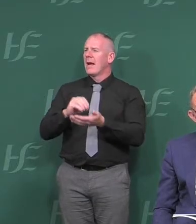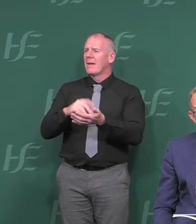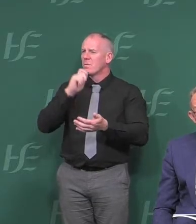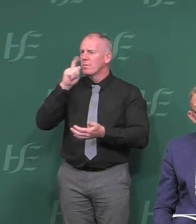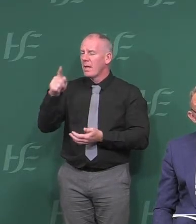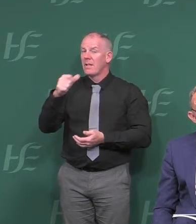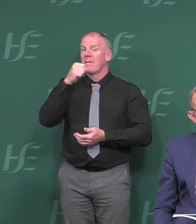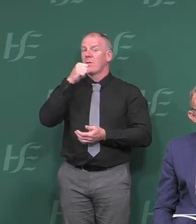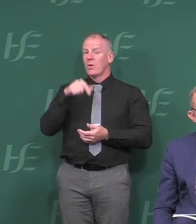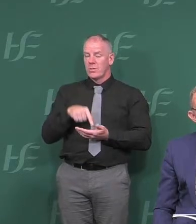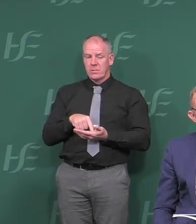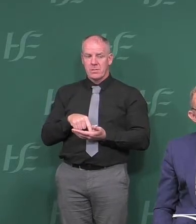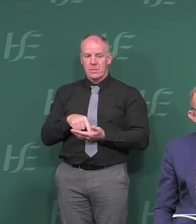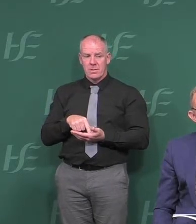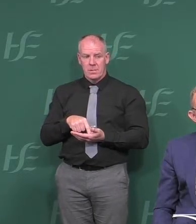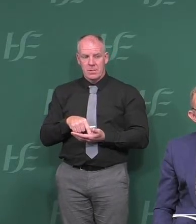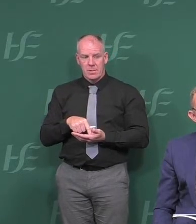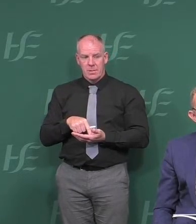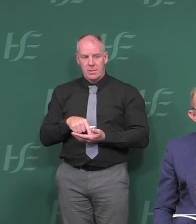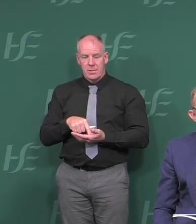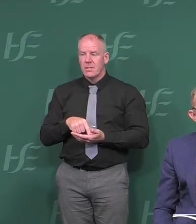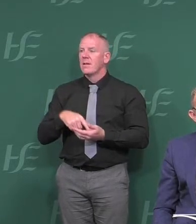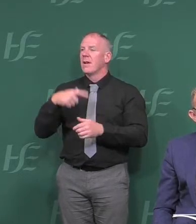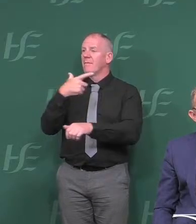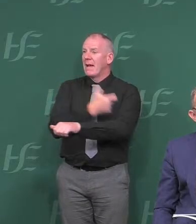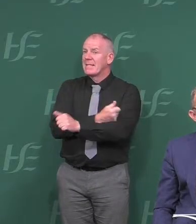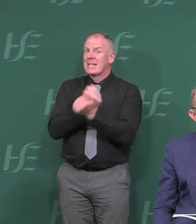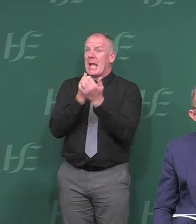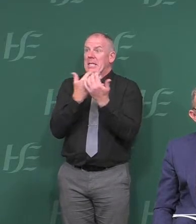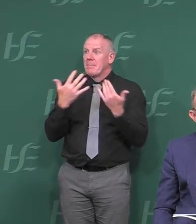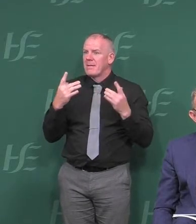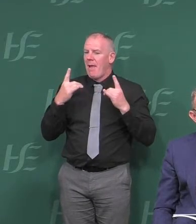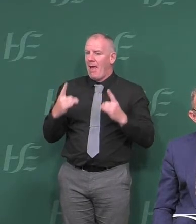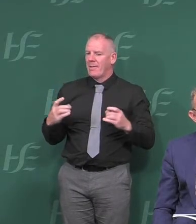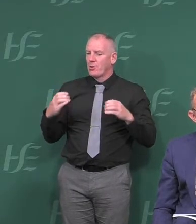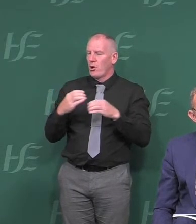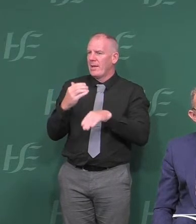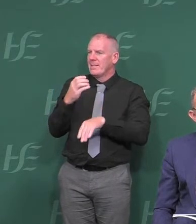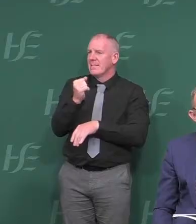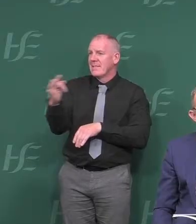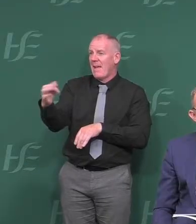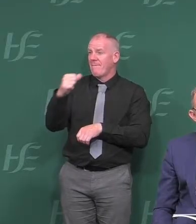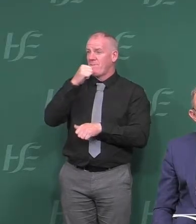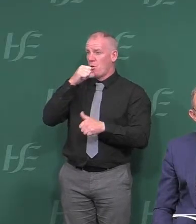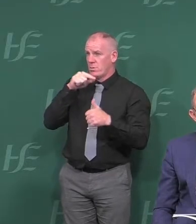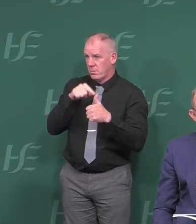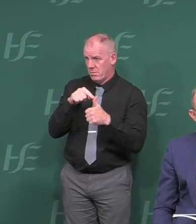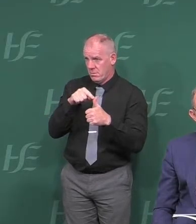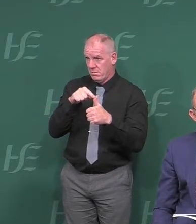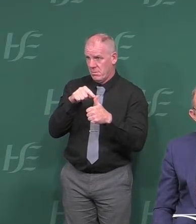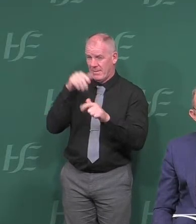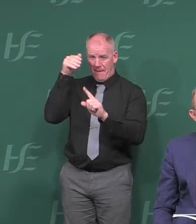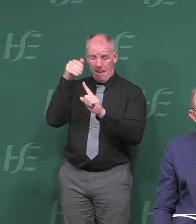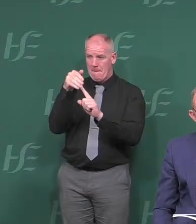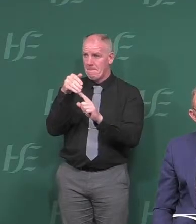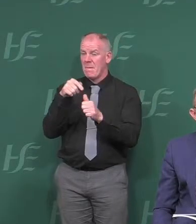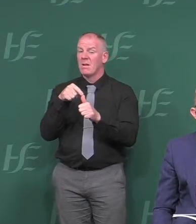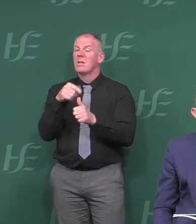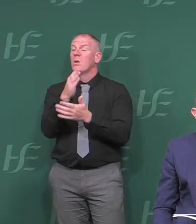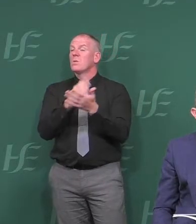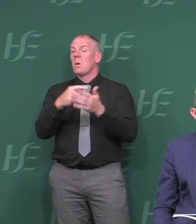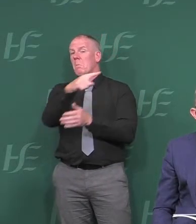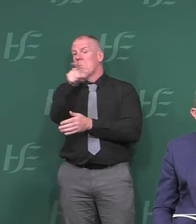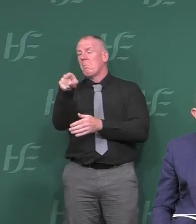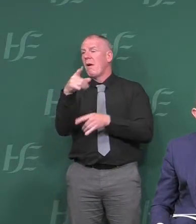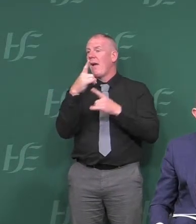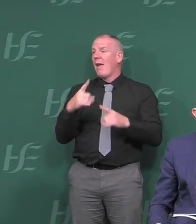the first thing we want to do, of course, is vaccinate as many healthcare workers as possible. And so if there are healthcare workers